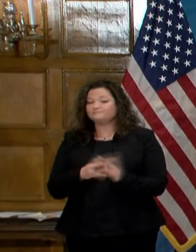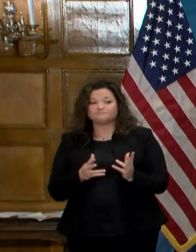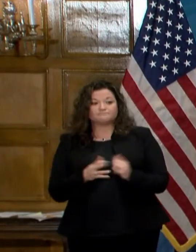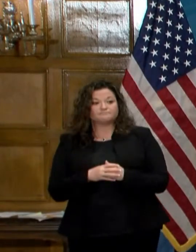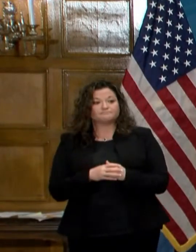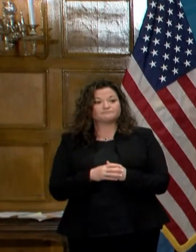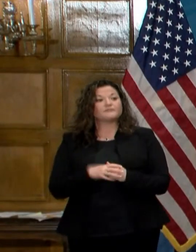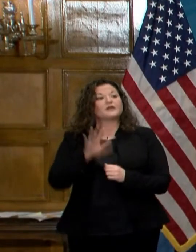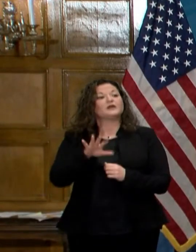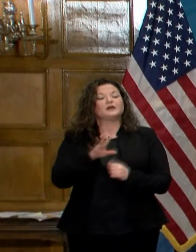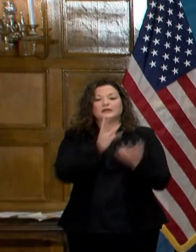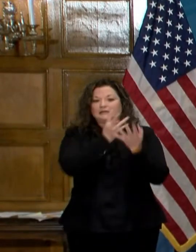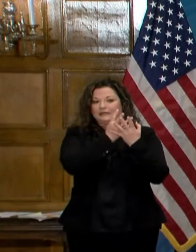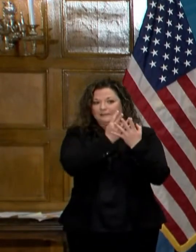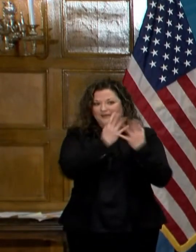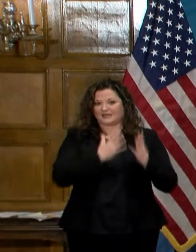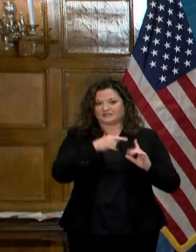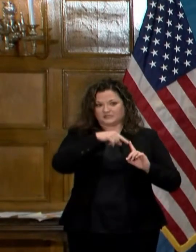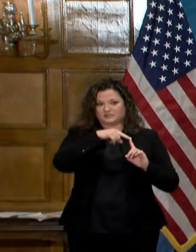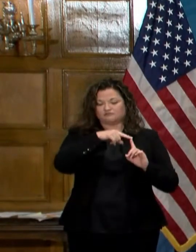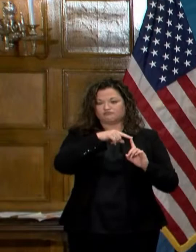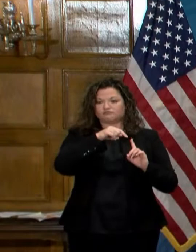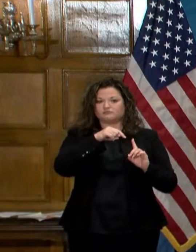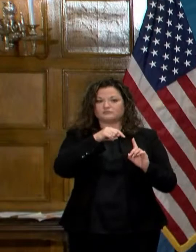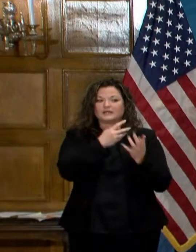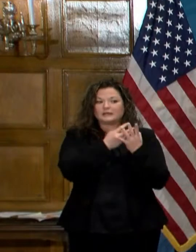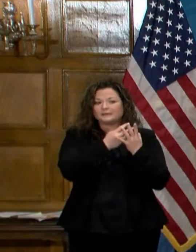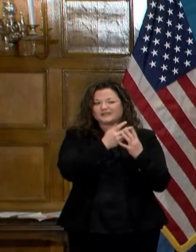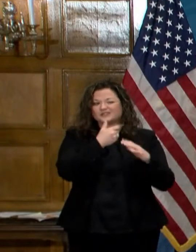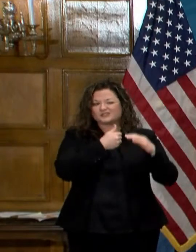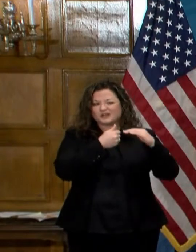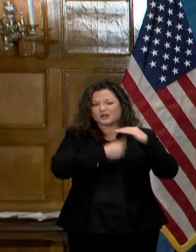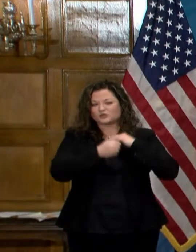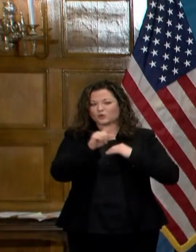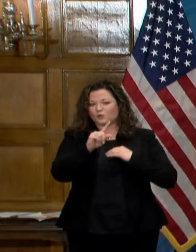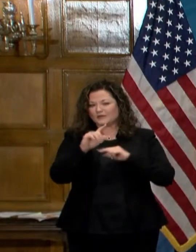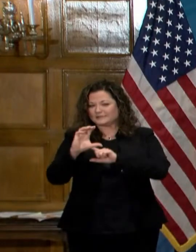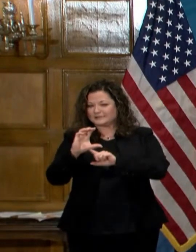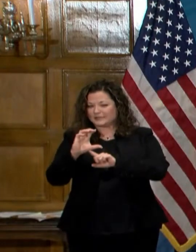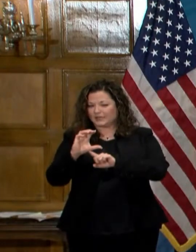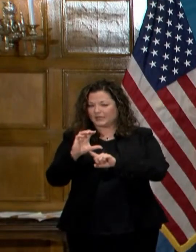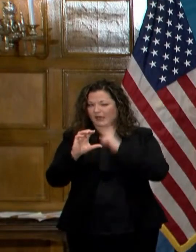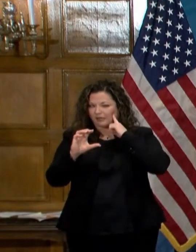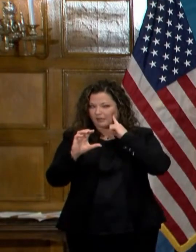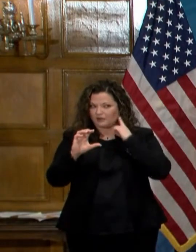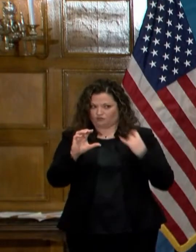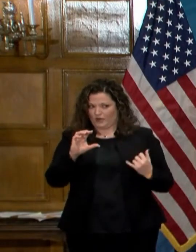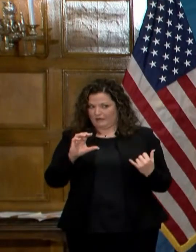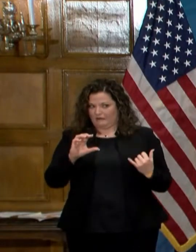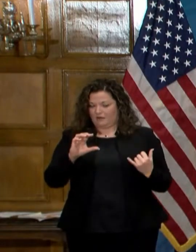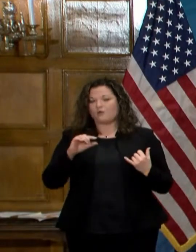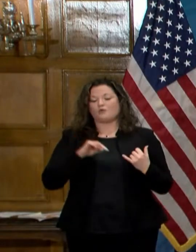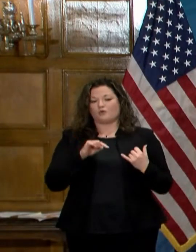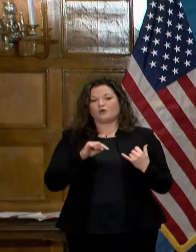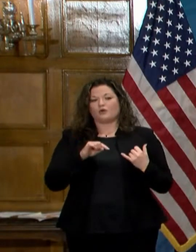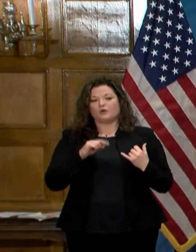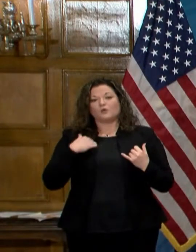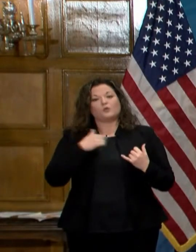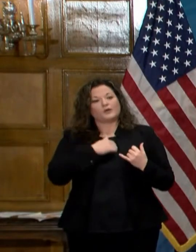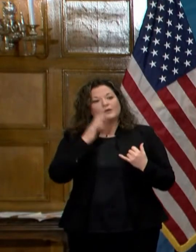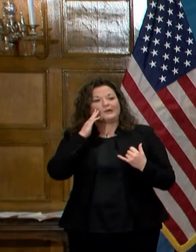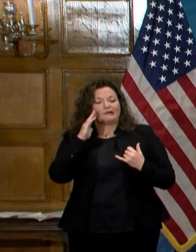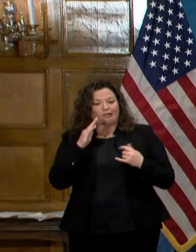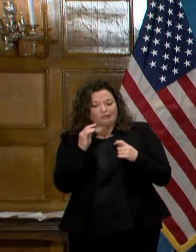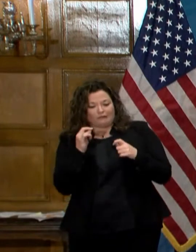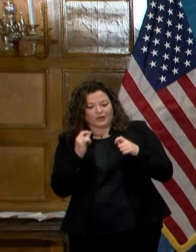The inmates are in, I believe it is 1C at the present time, and we will adjust